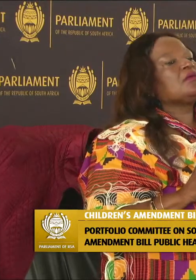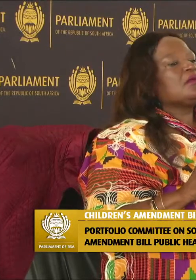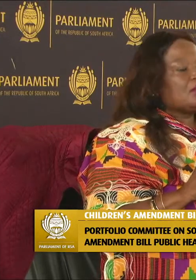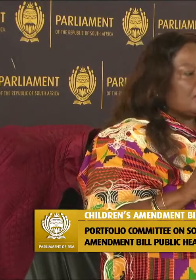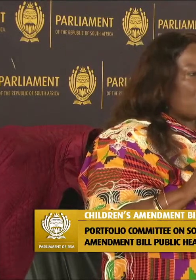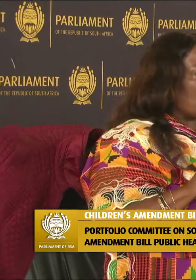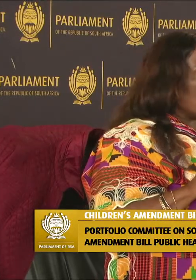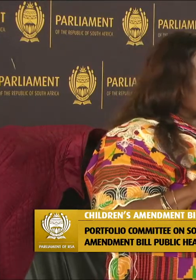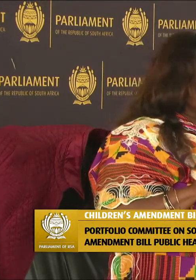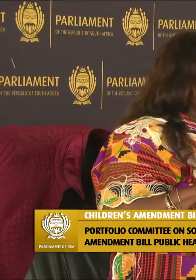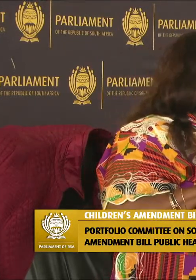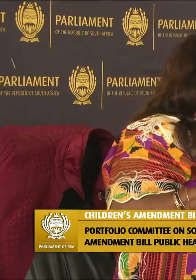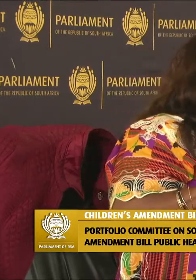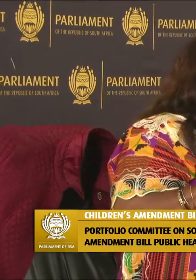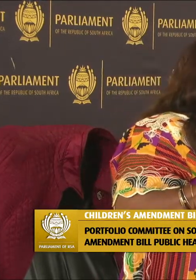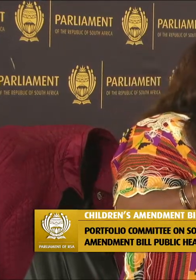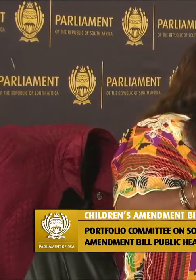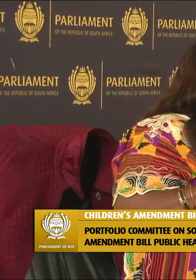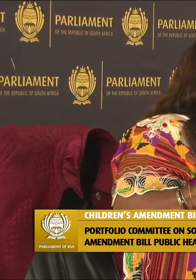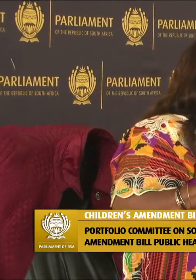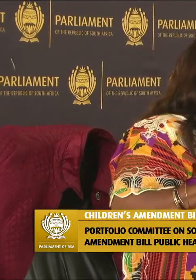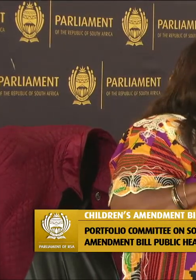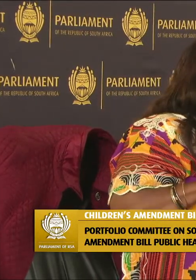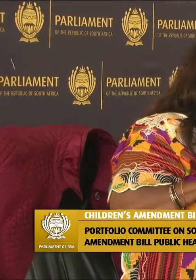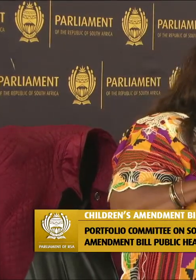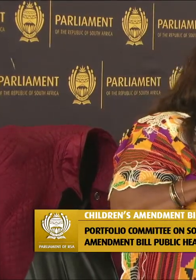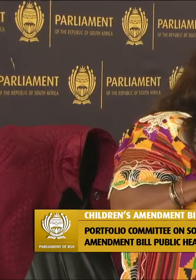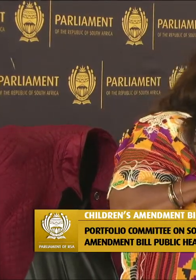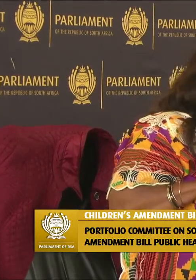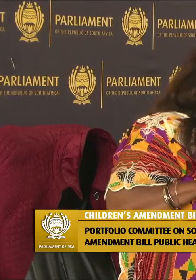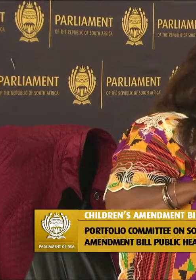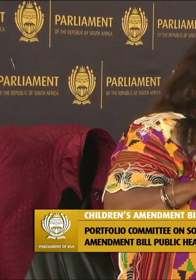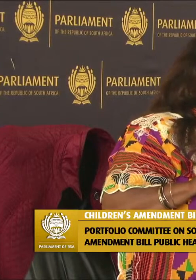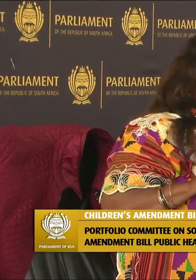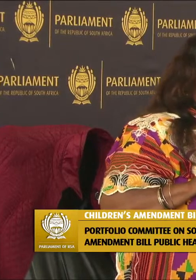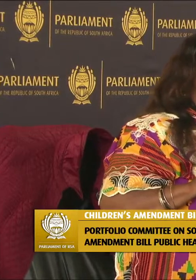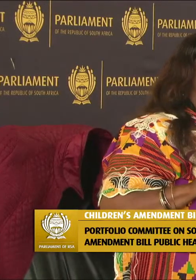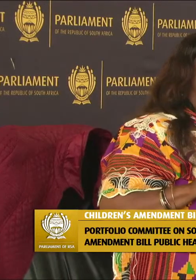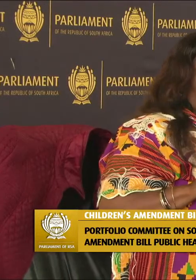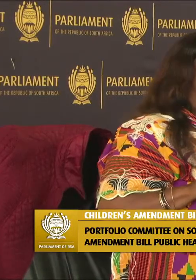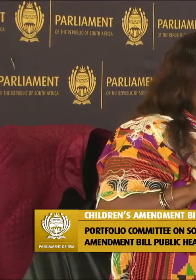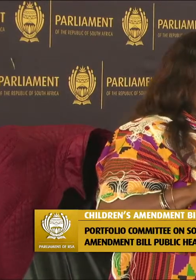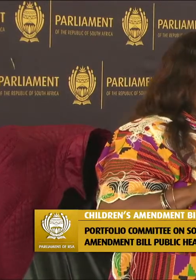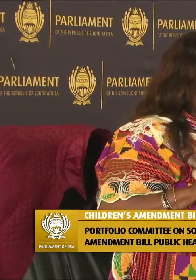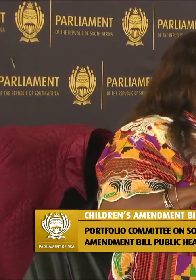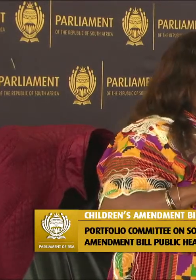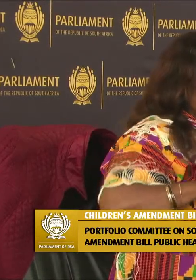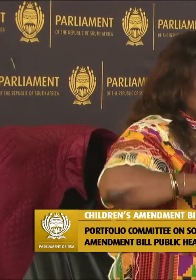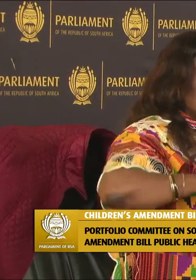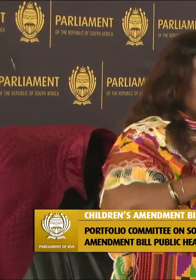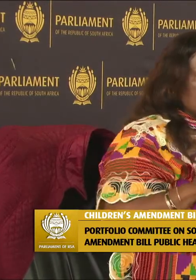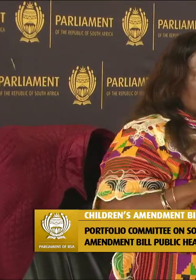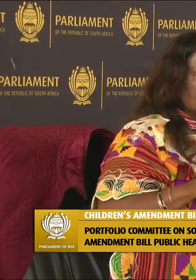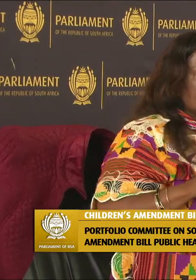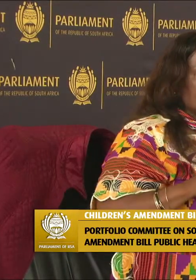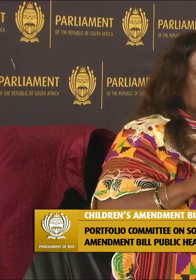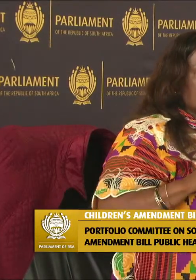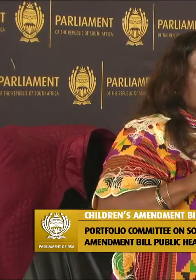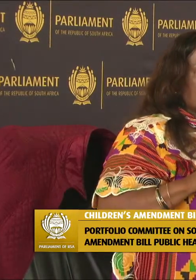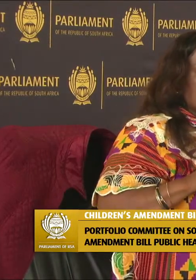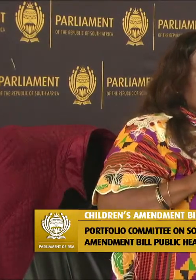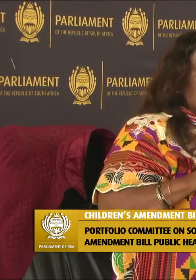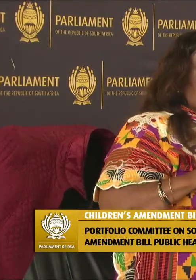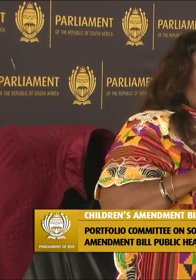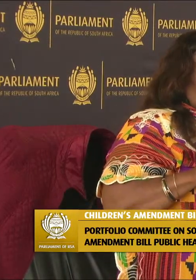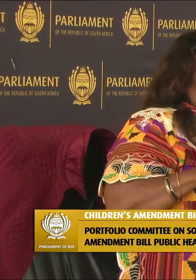you. Nanko ke umphathi wabo bonke apa eKZN. This is the leader of the whole of KZN.